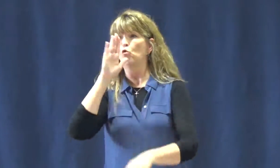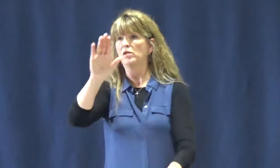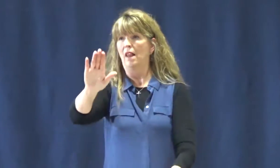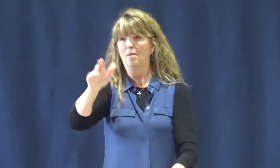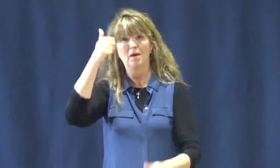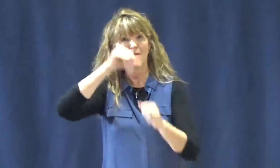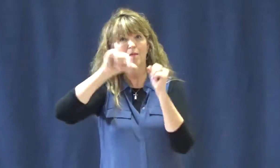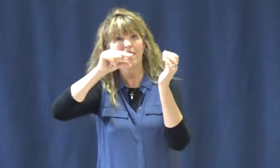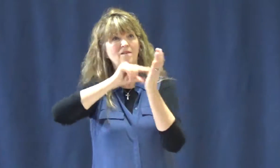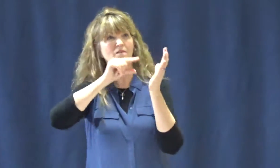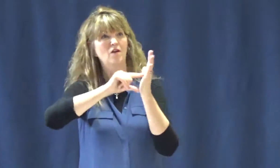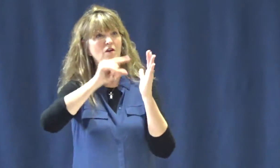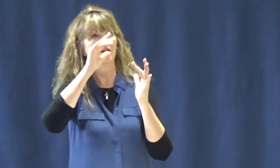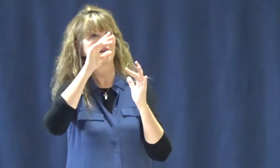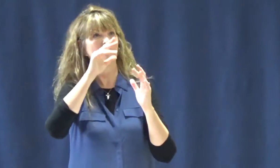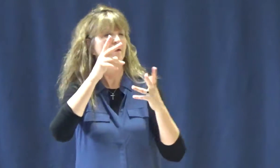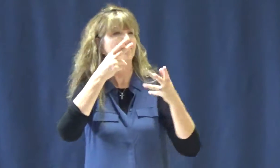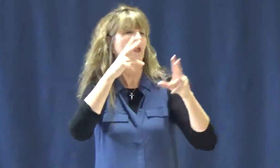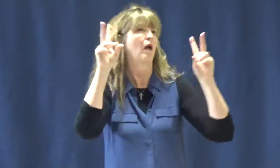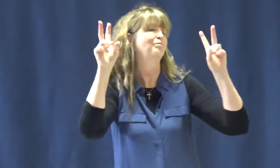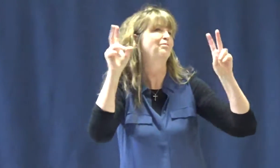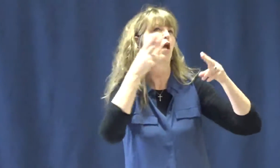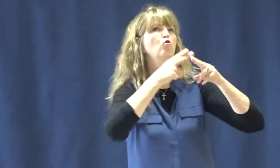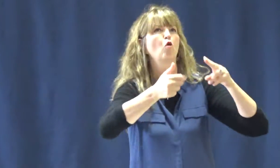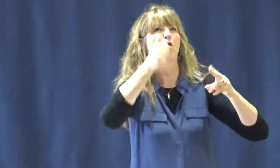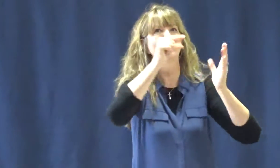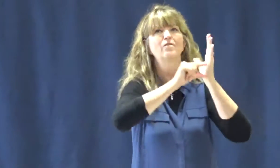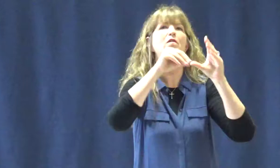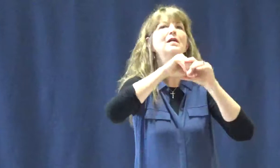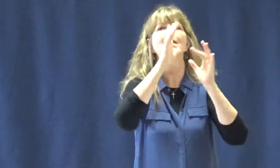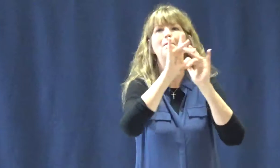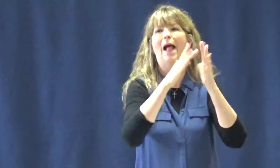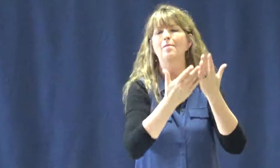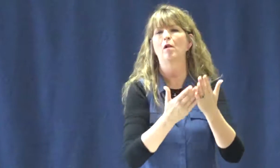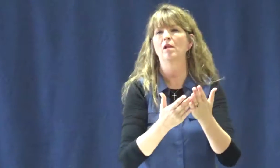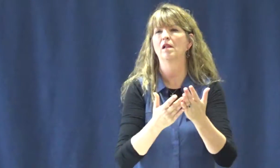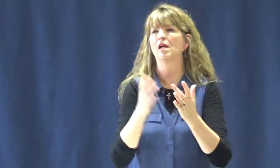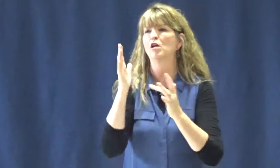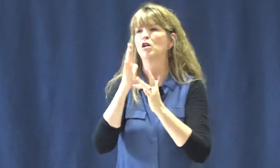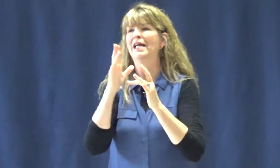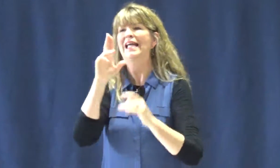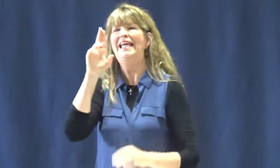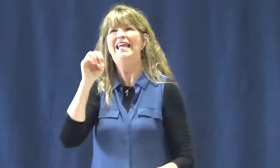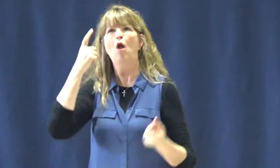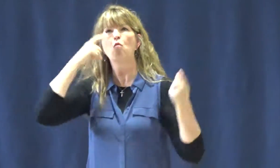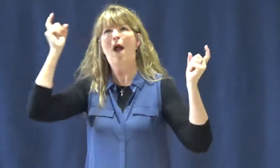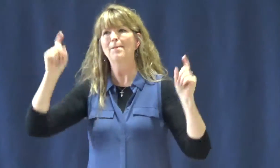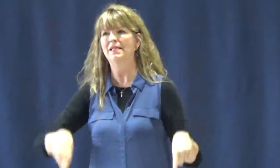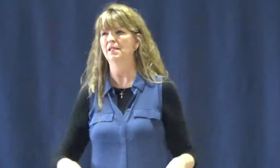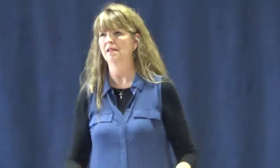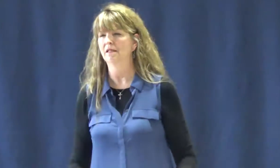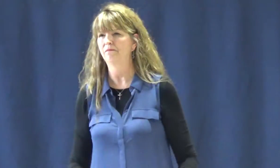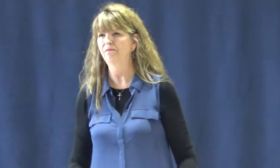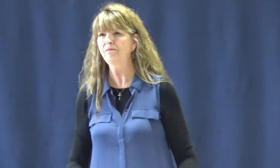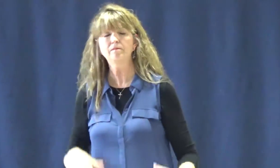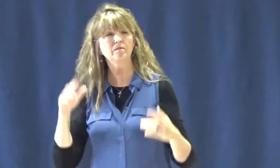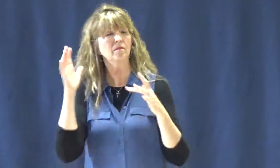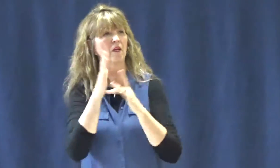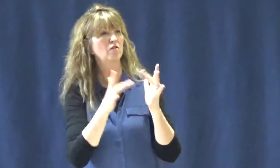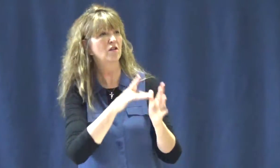Not only, okay, now do you remember the verse in the Bible? He wept, the shortest verse